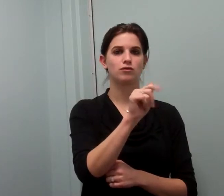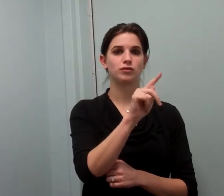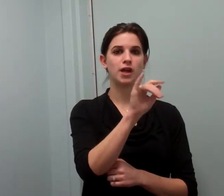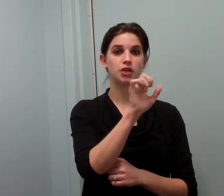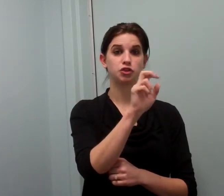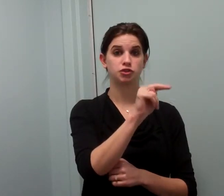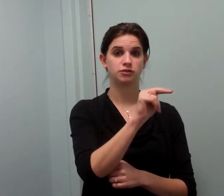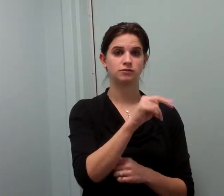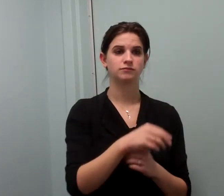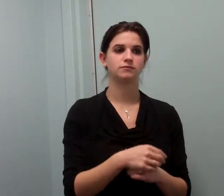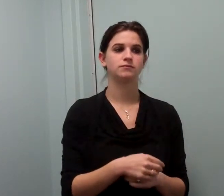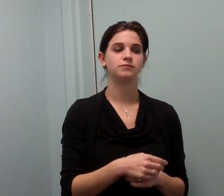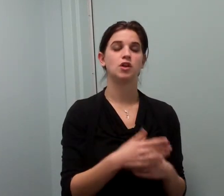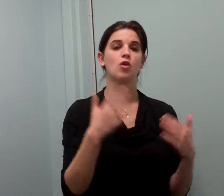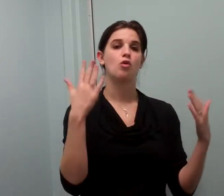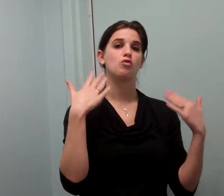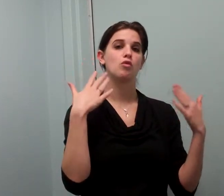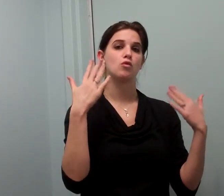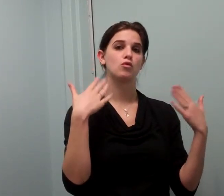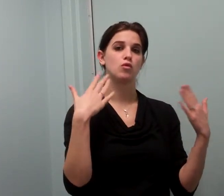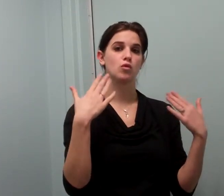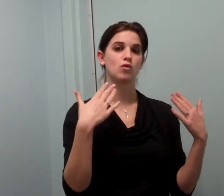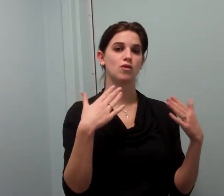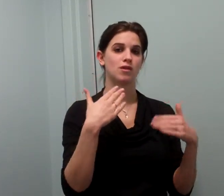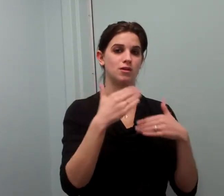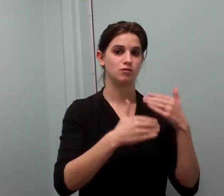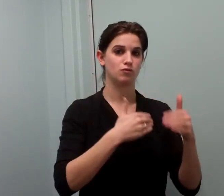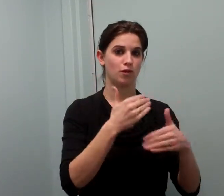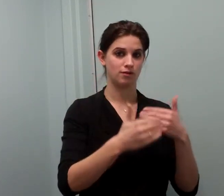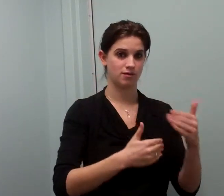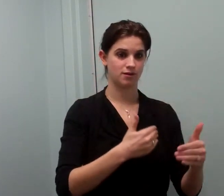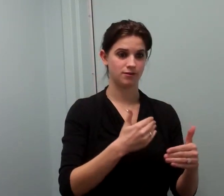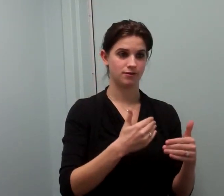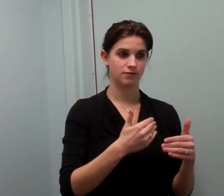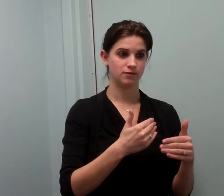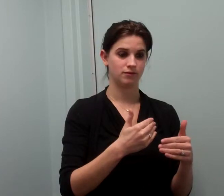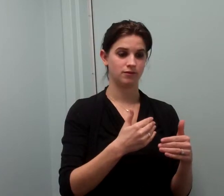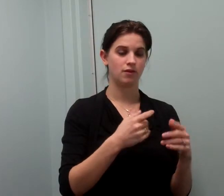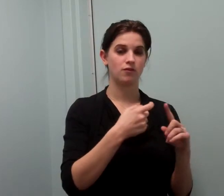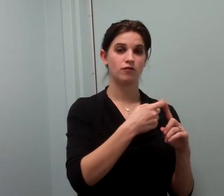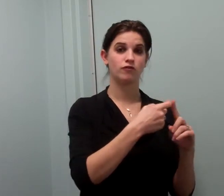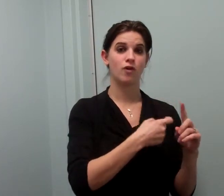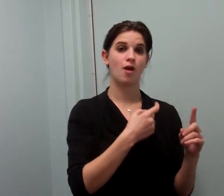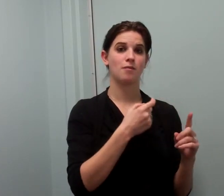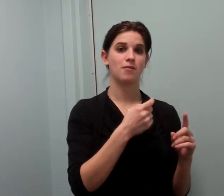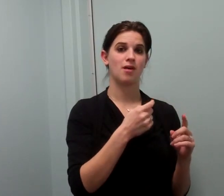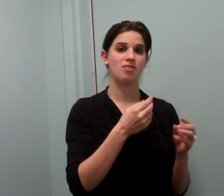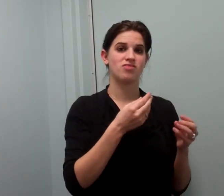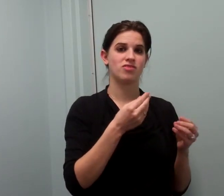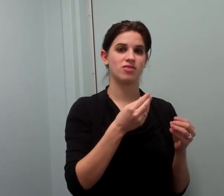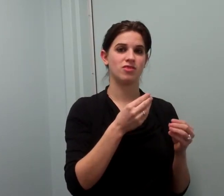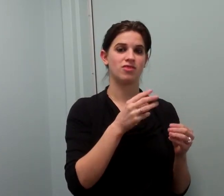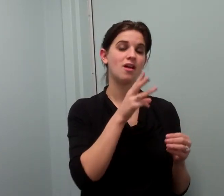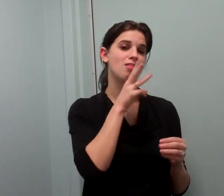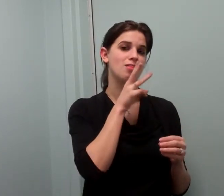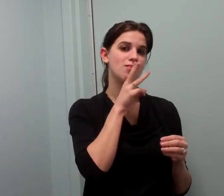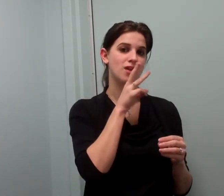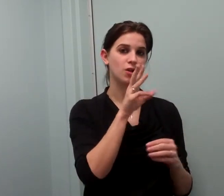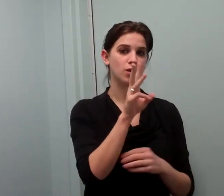Cooling process by which water is changed from the liquid form, which is water, to the gas form, which happens to be water vapor.